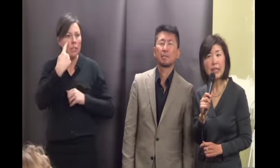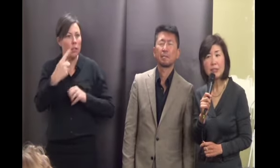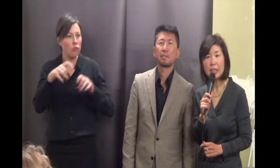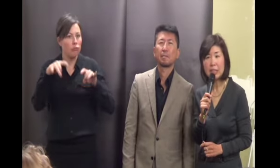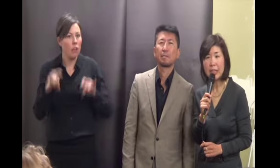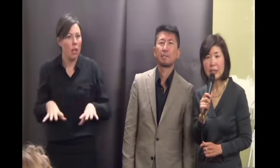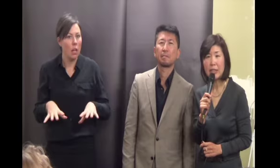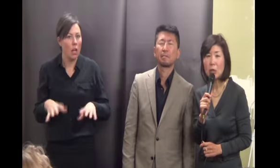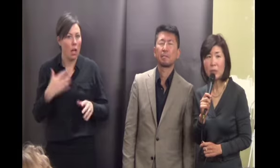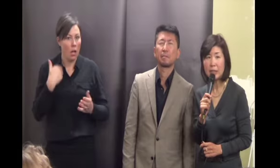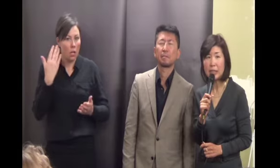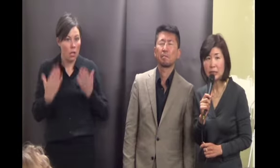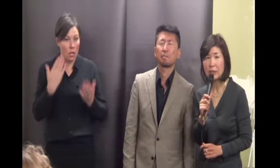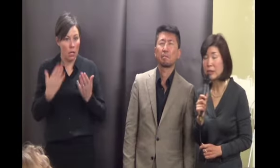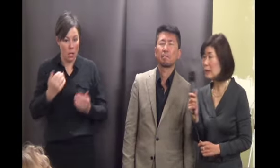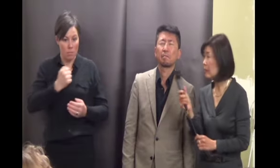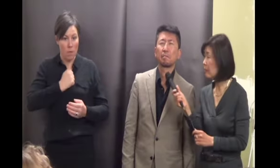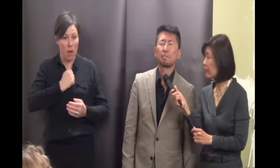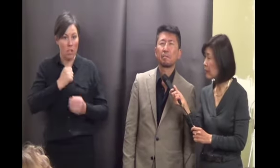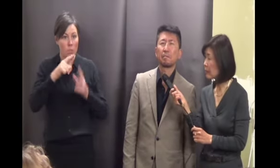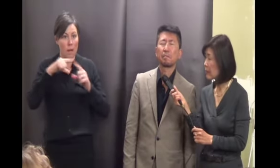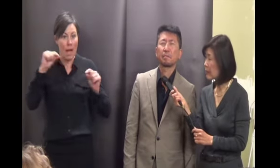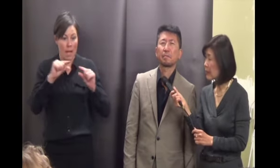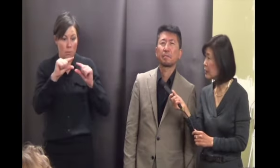so I can't really tell in comparison.